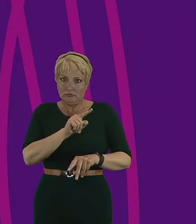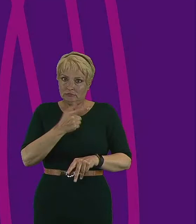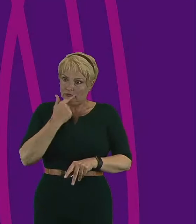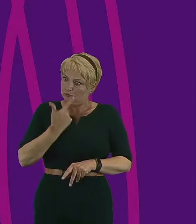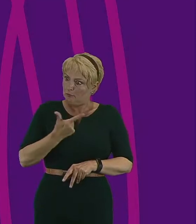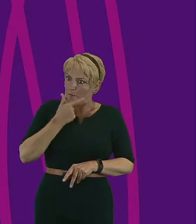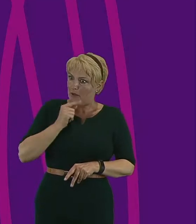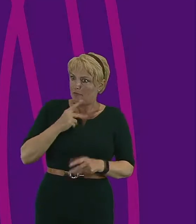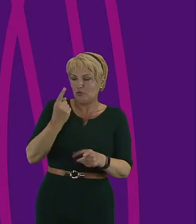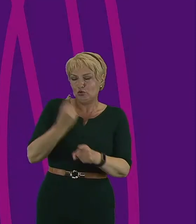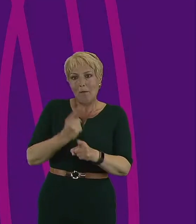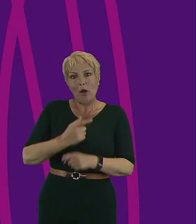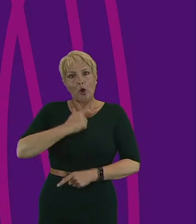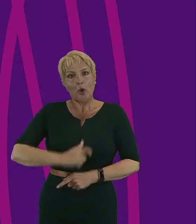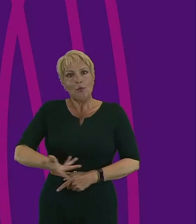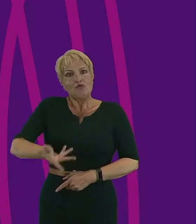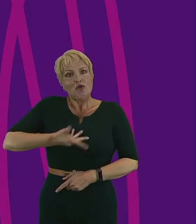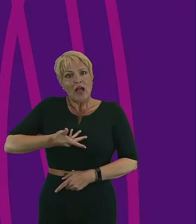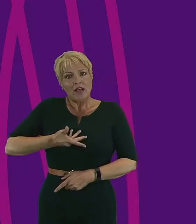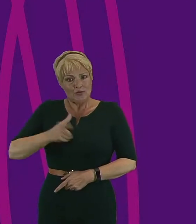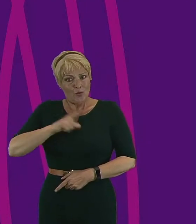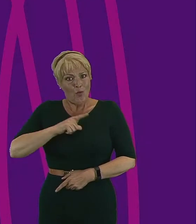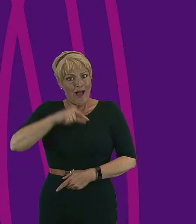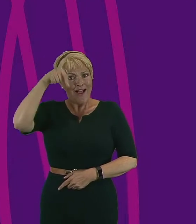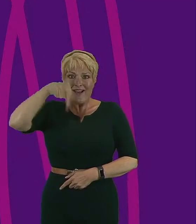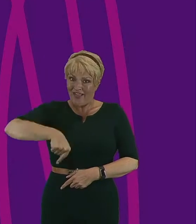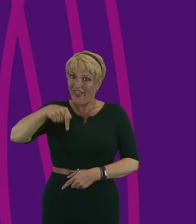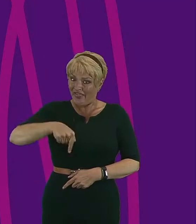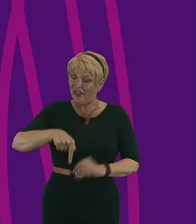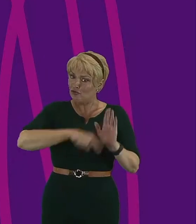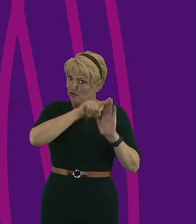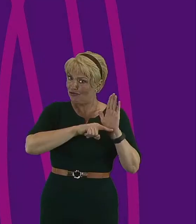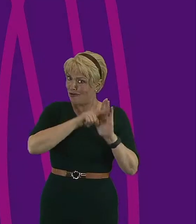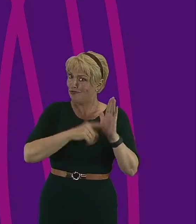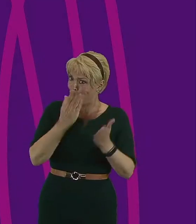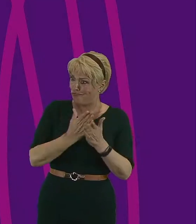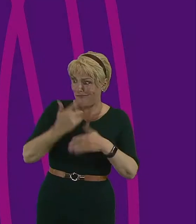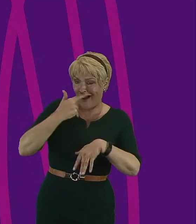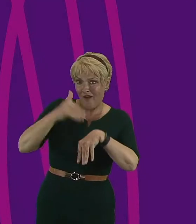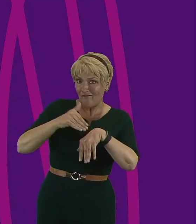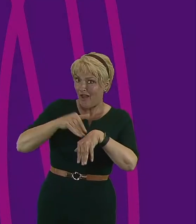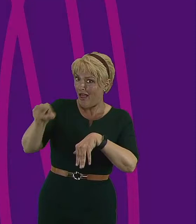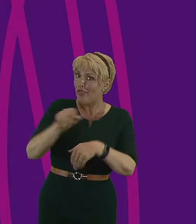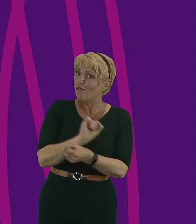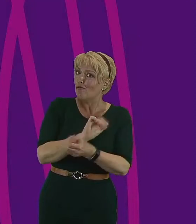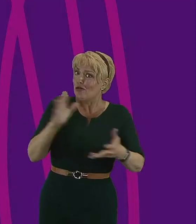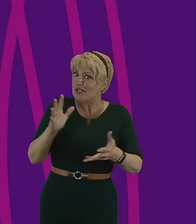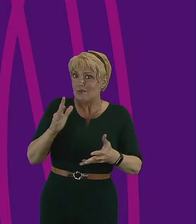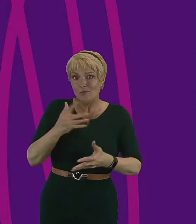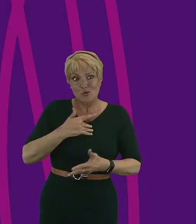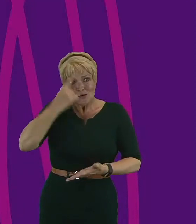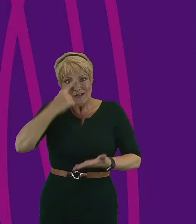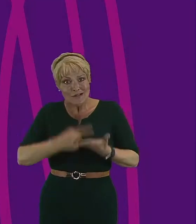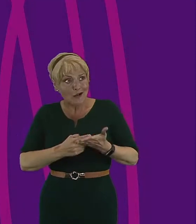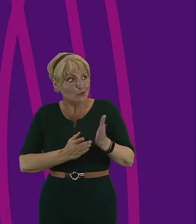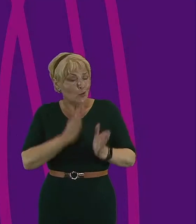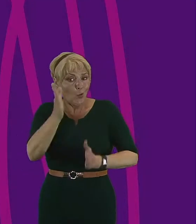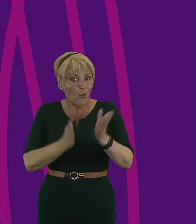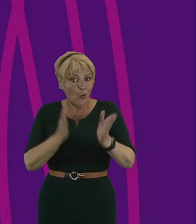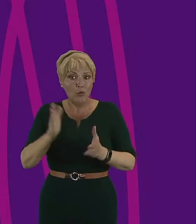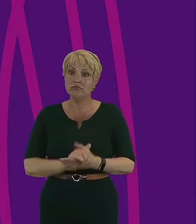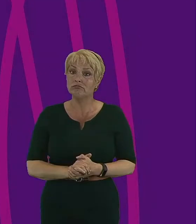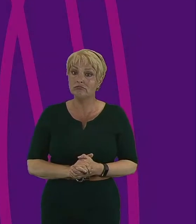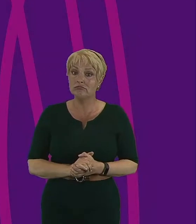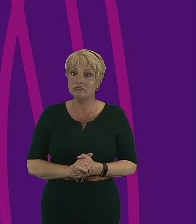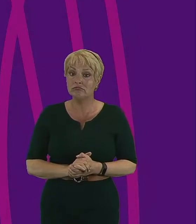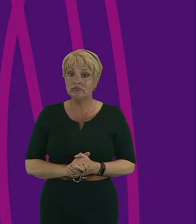a significant impact on individuals' liberty. Can I ask him about parliamentary scrutiny? We now have a debate and vote